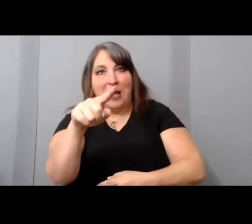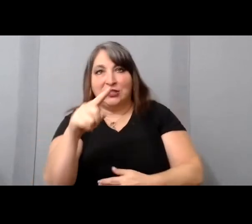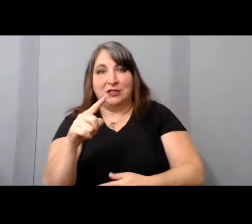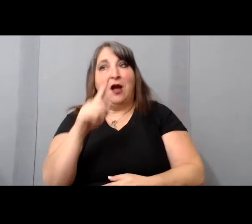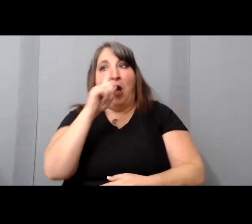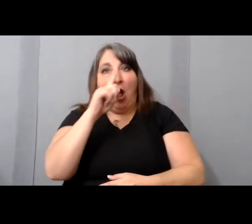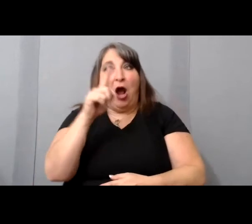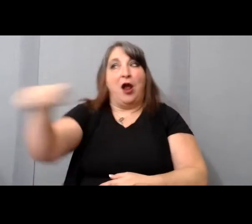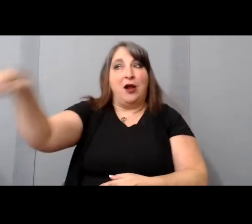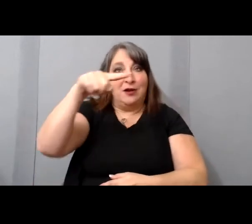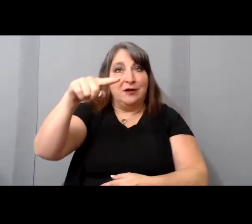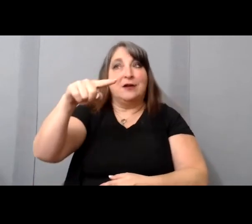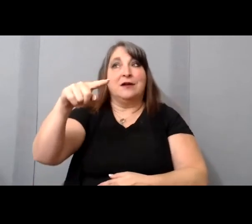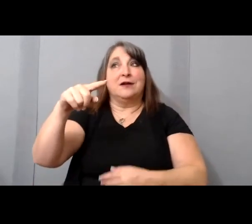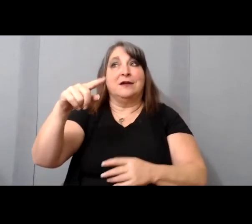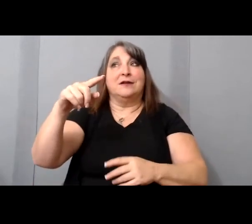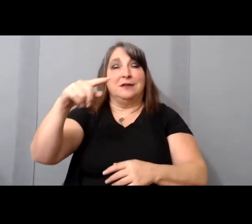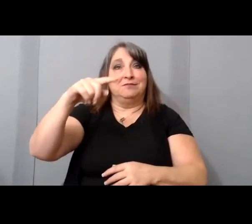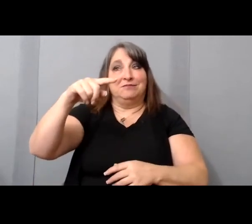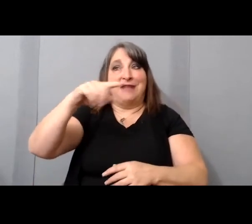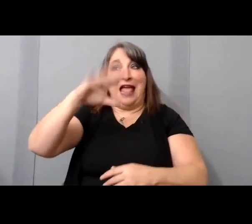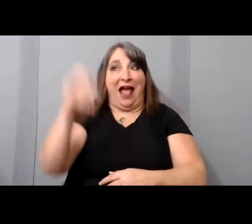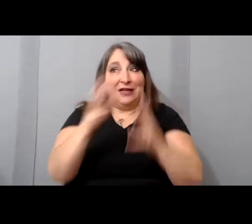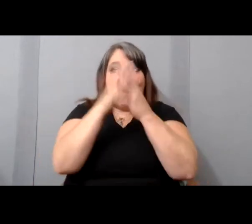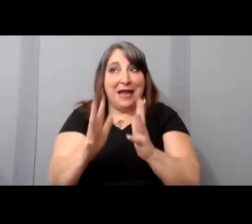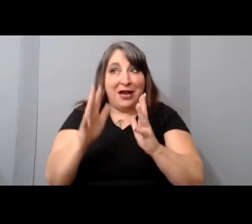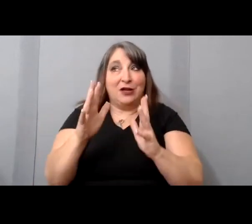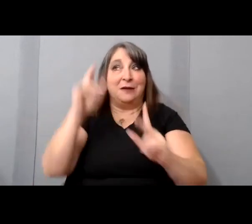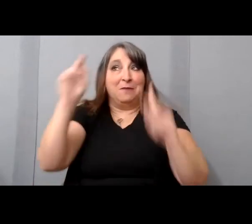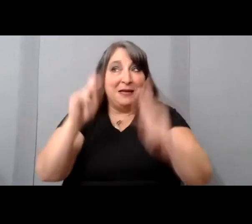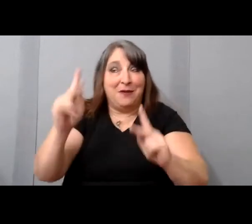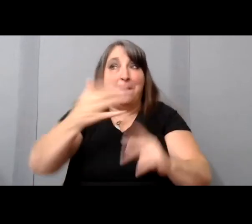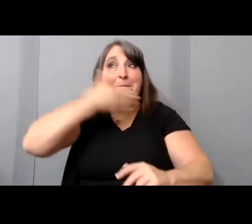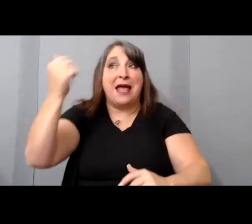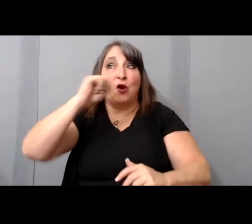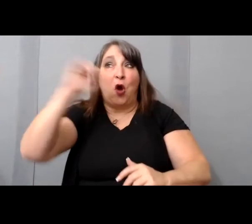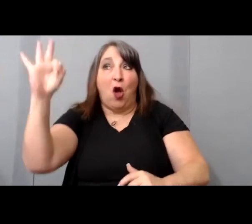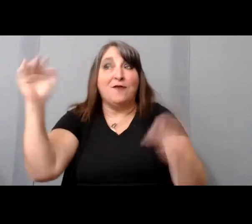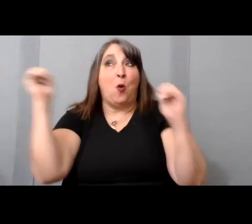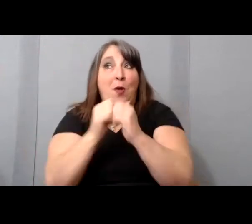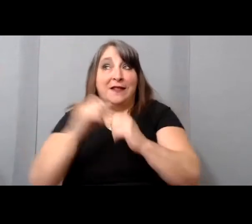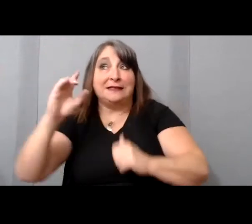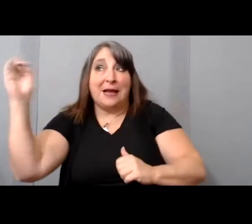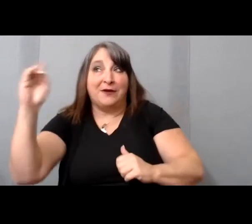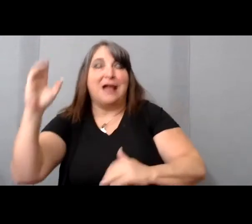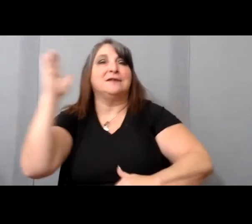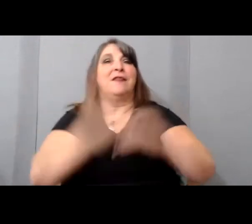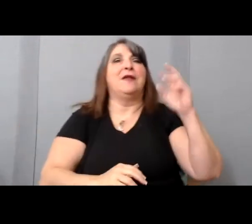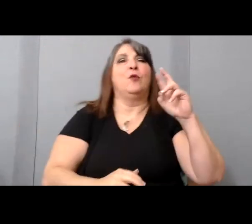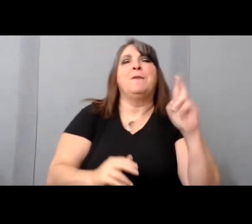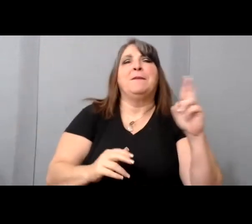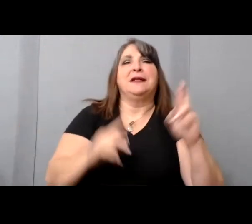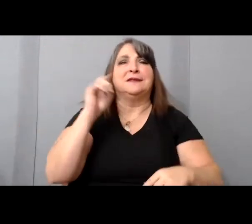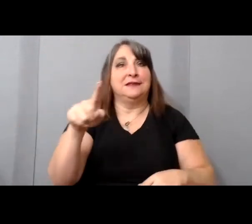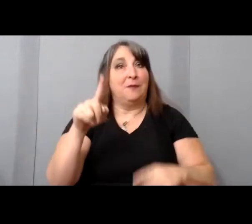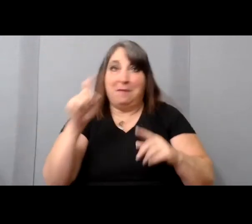better off with the Democratic Party than the Republican Party? And many of them are using a number of things as a litmus test to determine whether or not they are. Some of them will